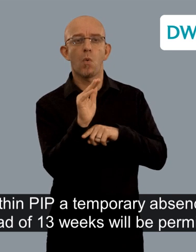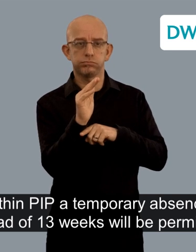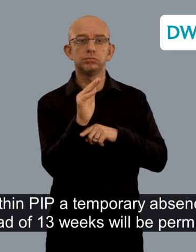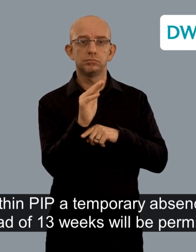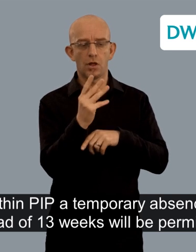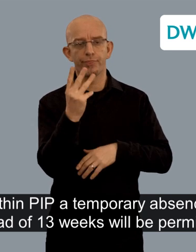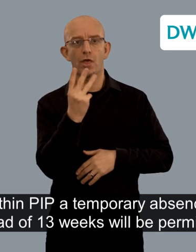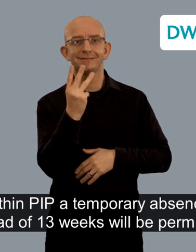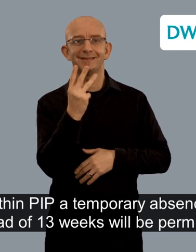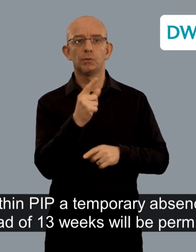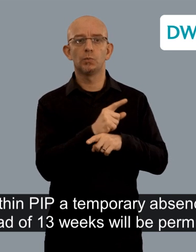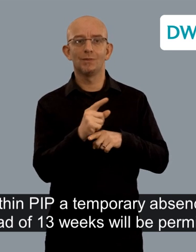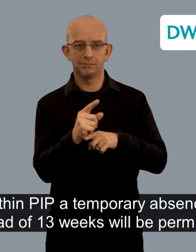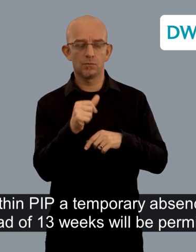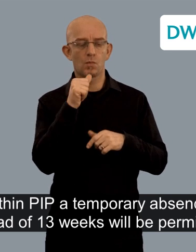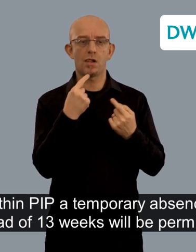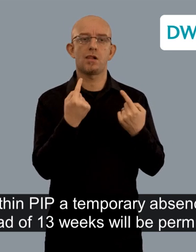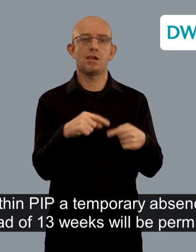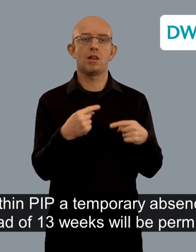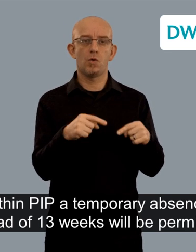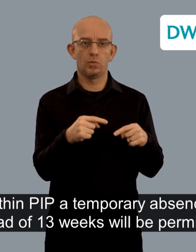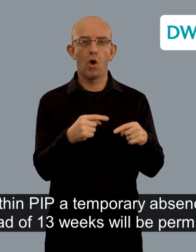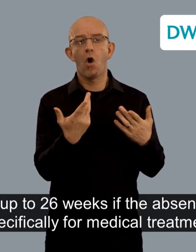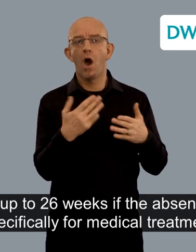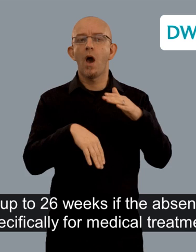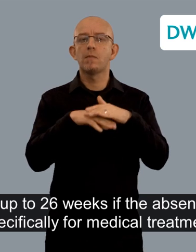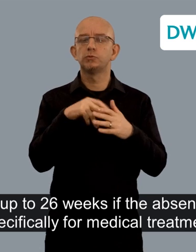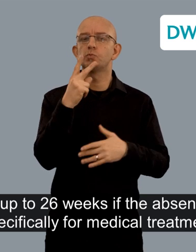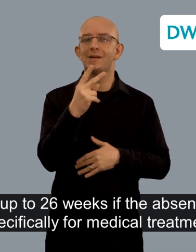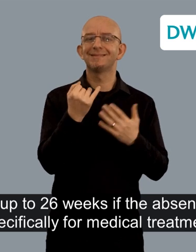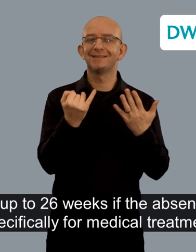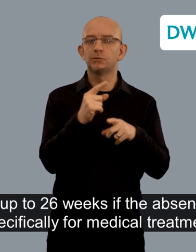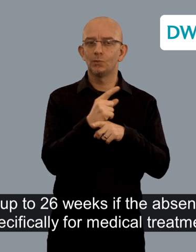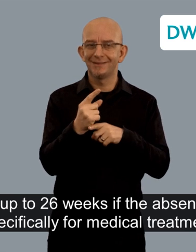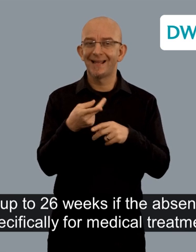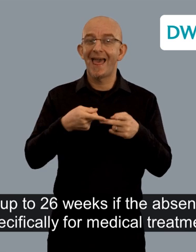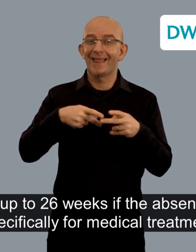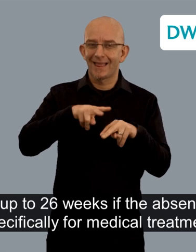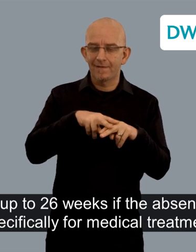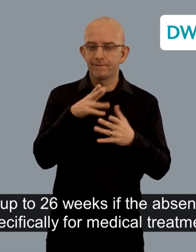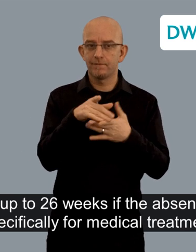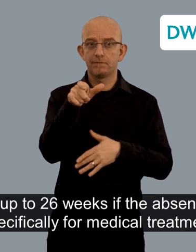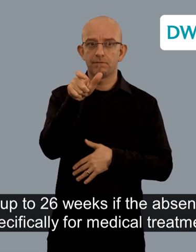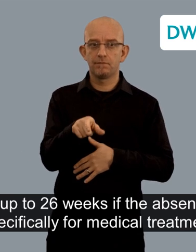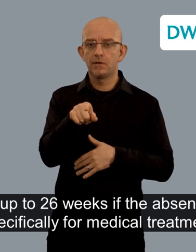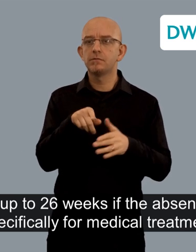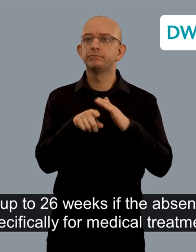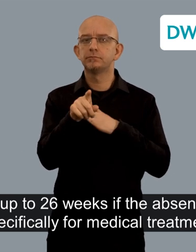permitted, or up to 26 weeks if the absence is specifically for medical